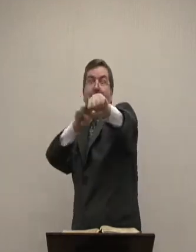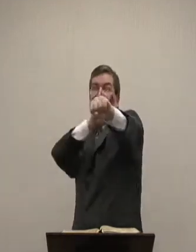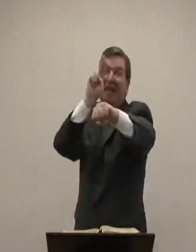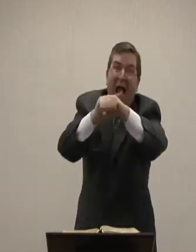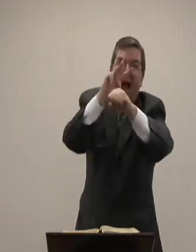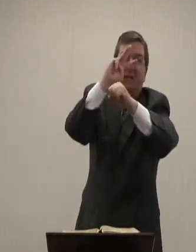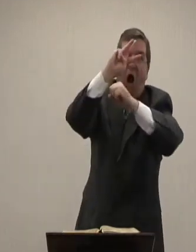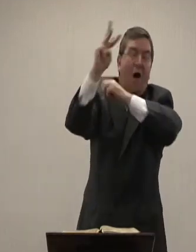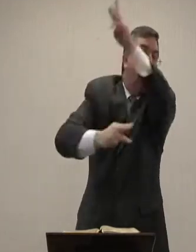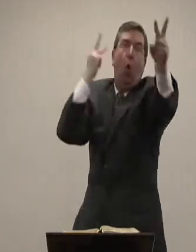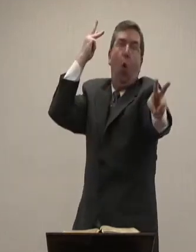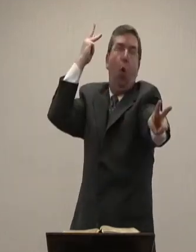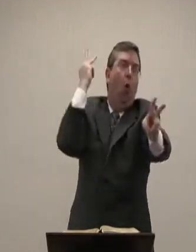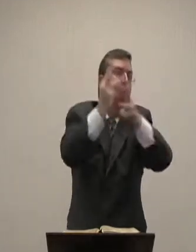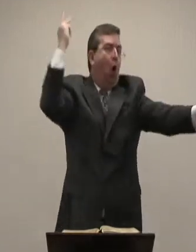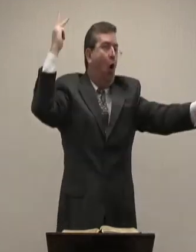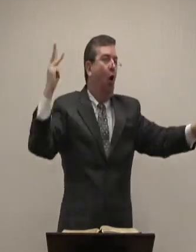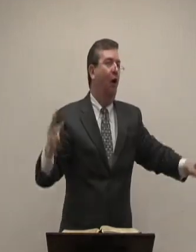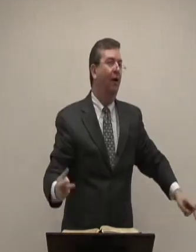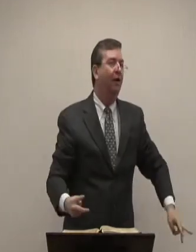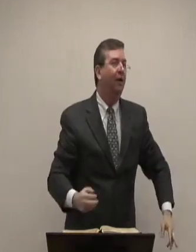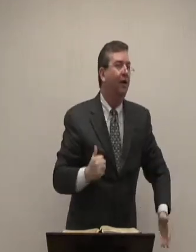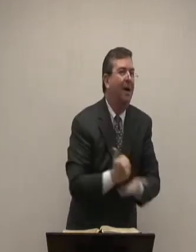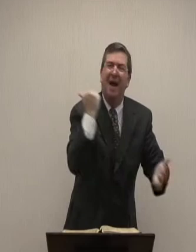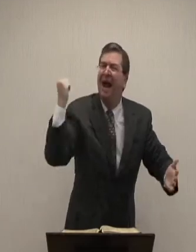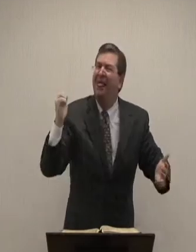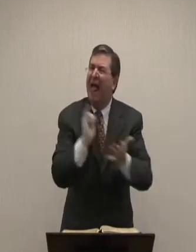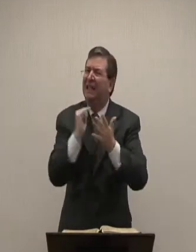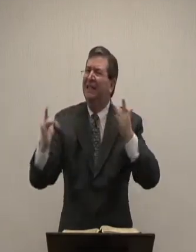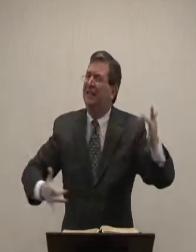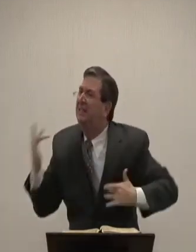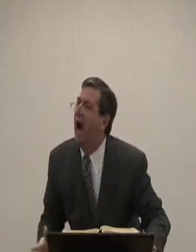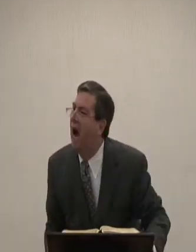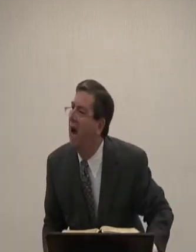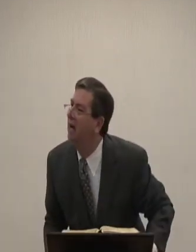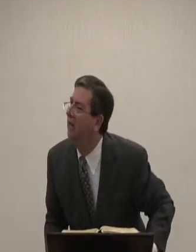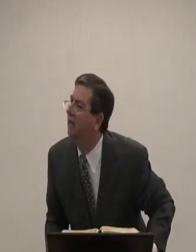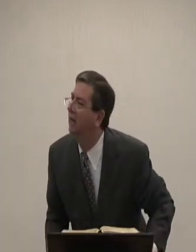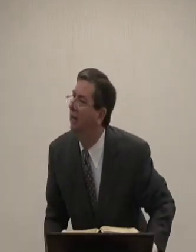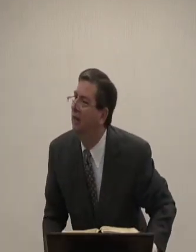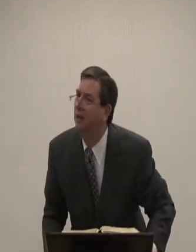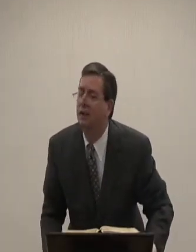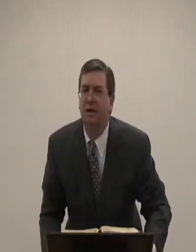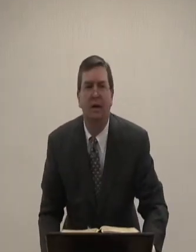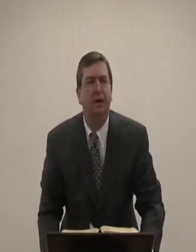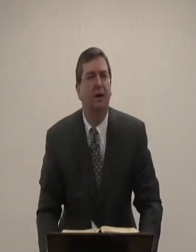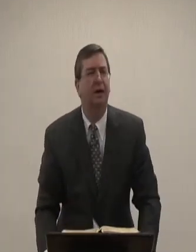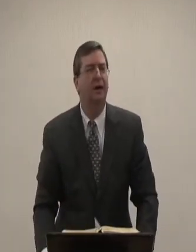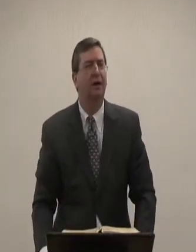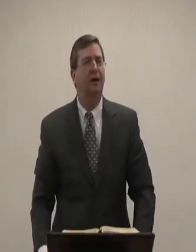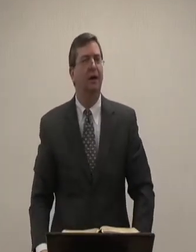Jesus Christ to all nations of the world. Amen. That is exciting.